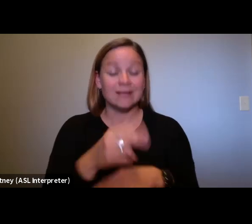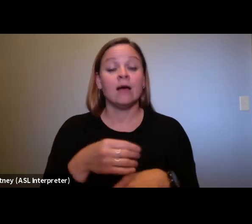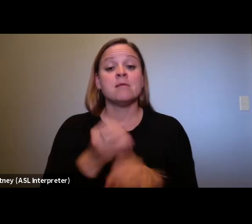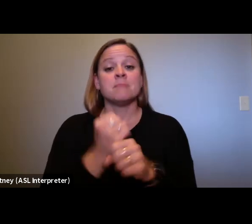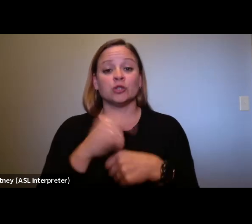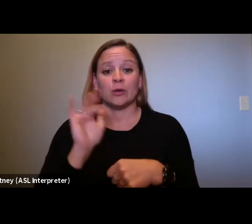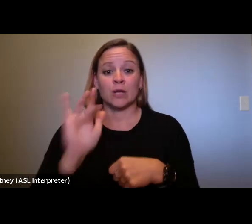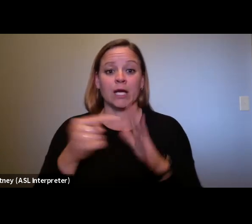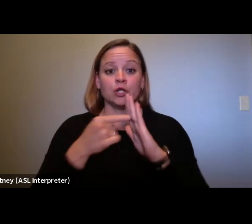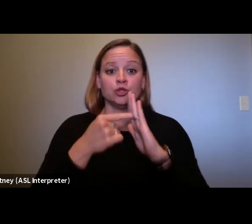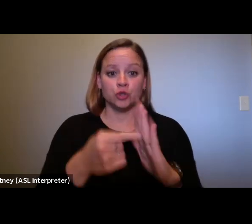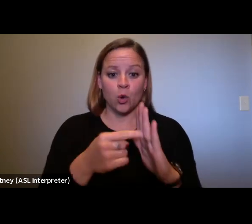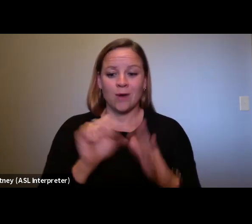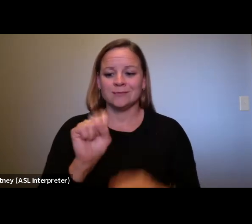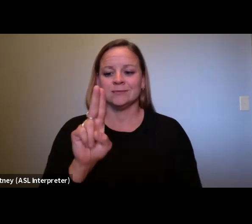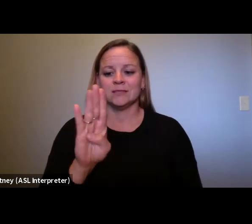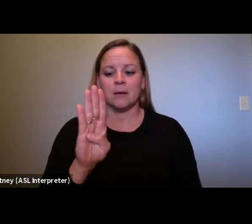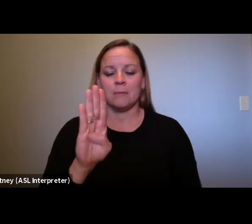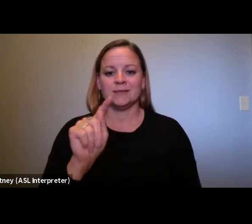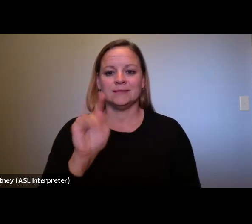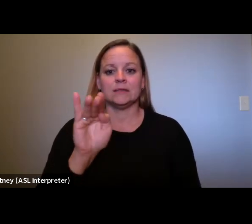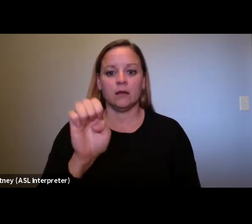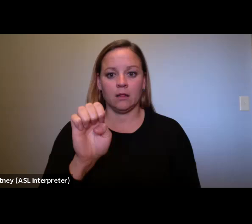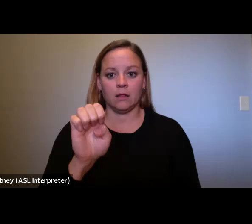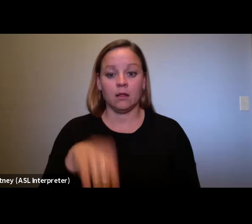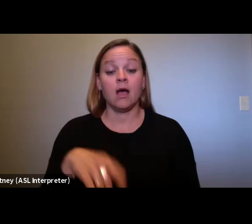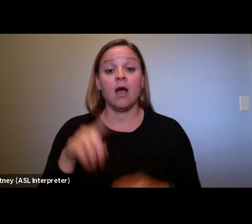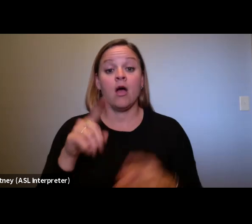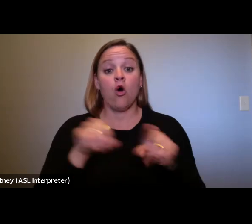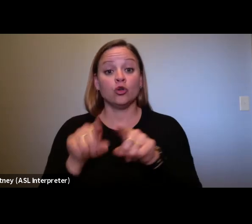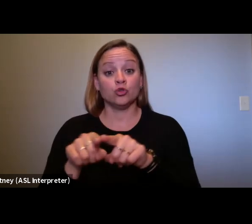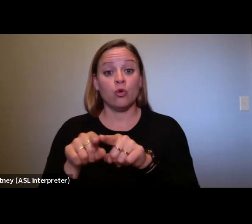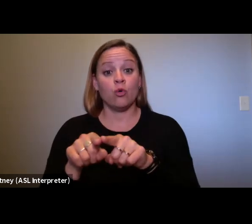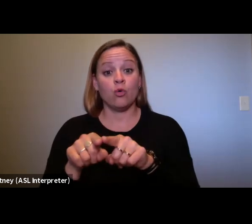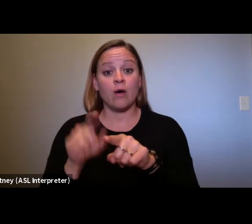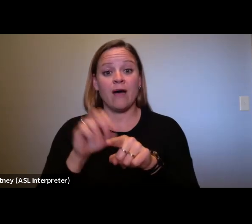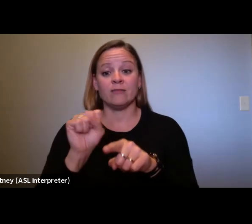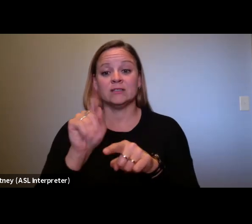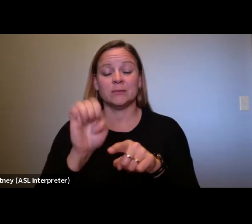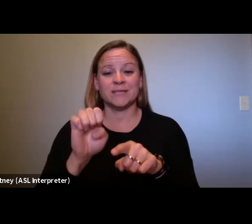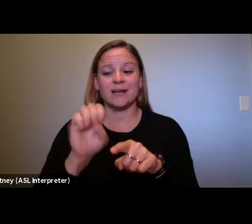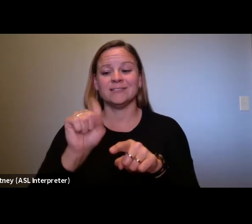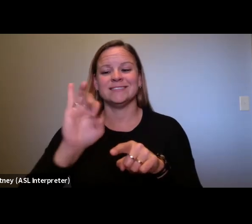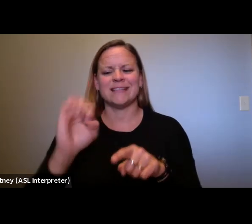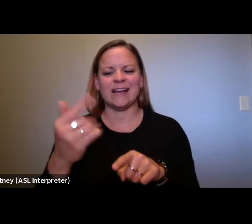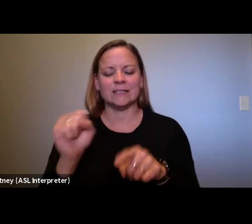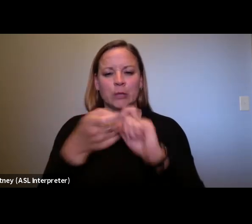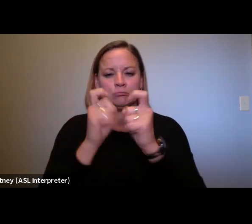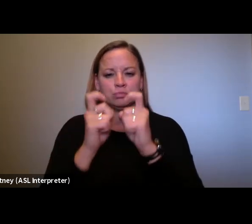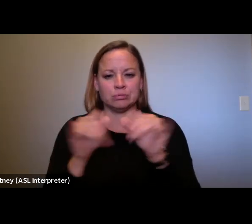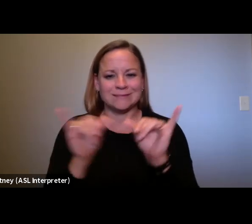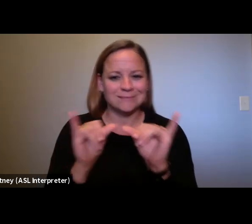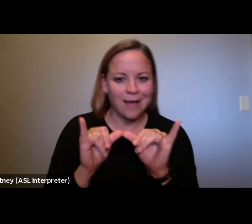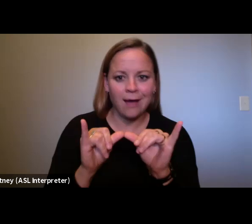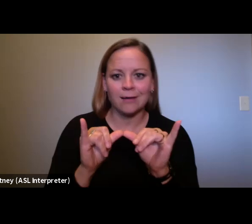click Show Subtitle. And also under those settings is subtitle settings, and you can adjust the size